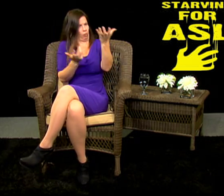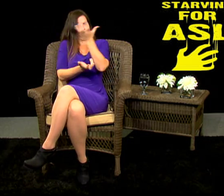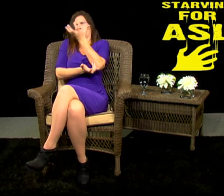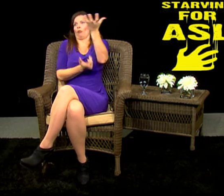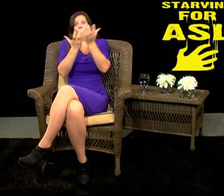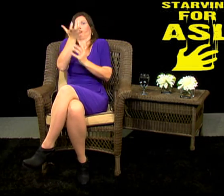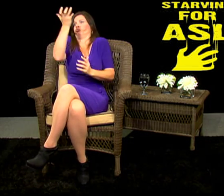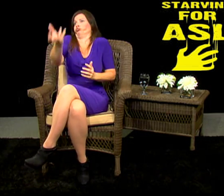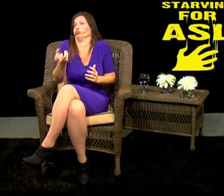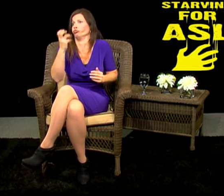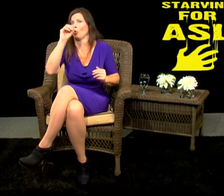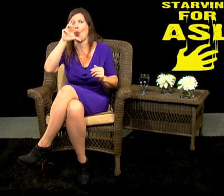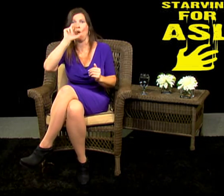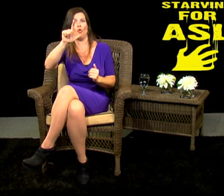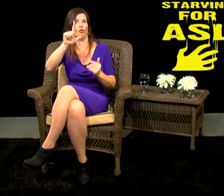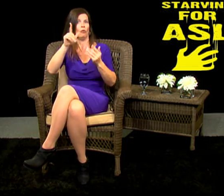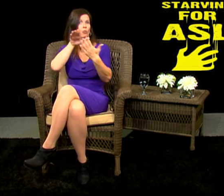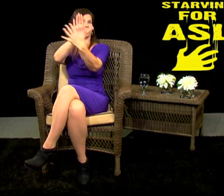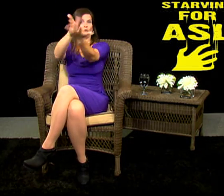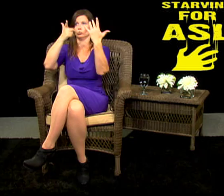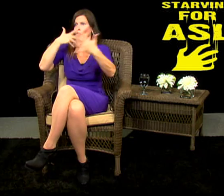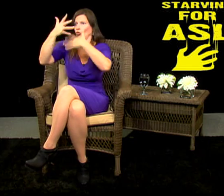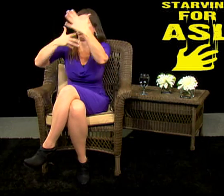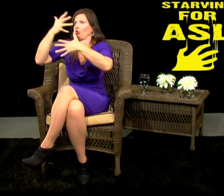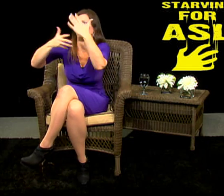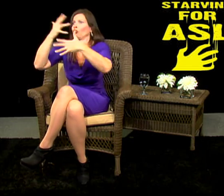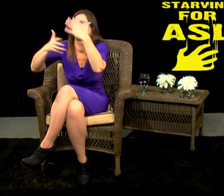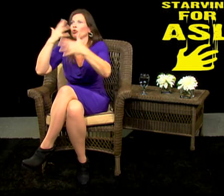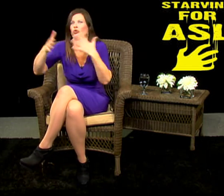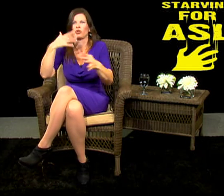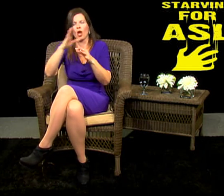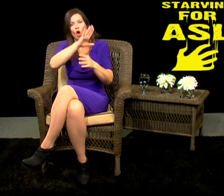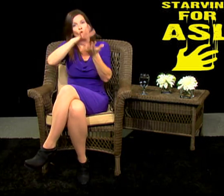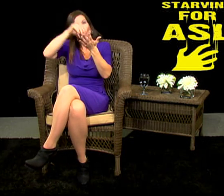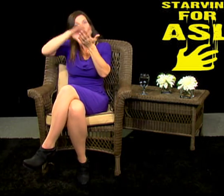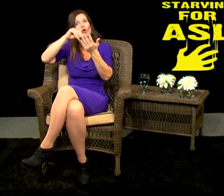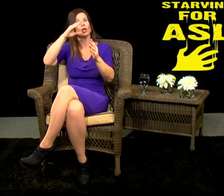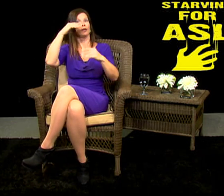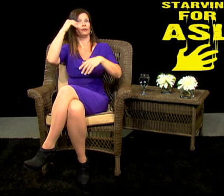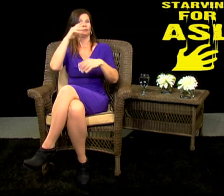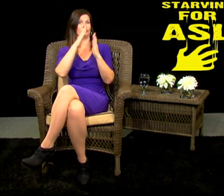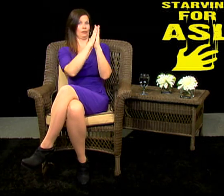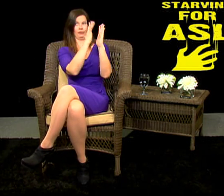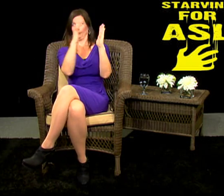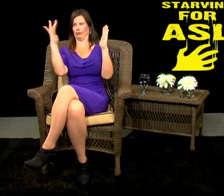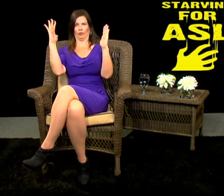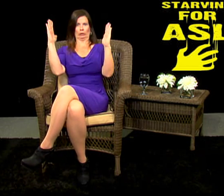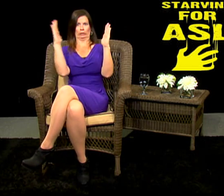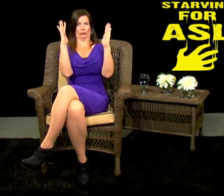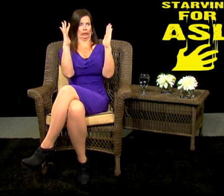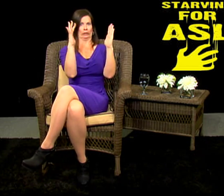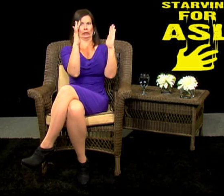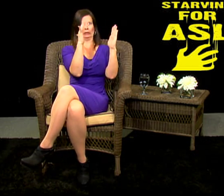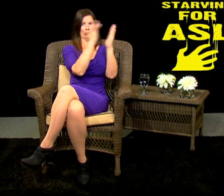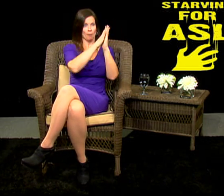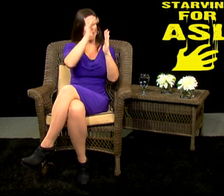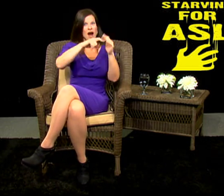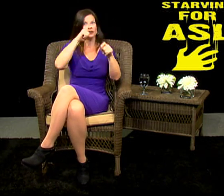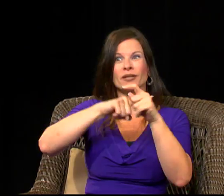in how they communicate with school and then at home, and a lot of people are really frustrated,